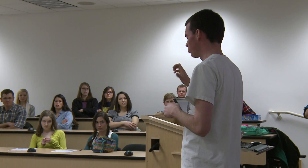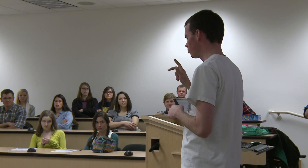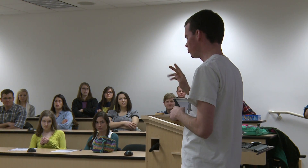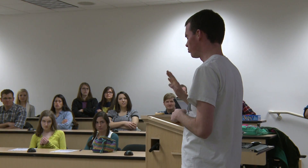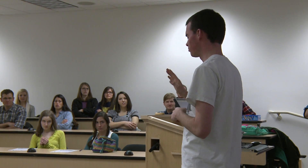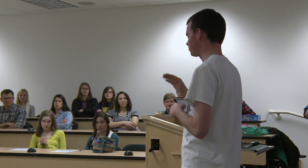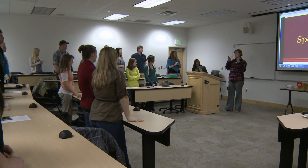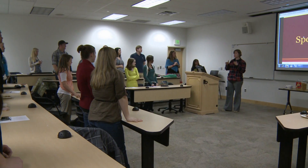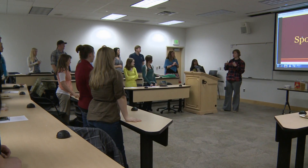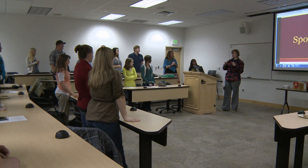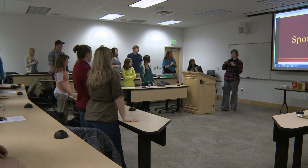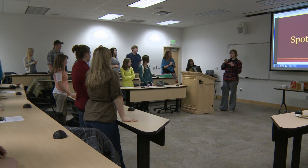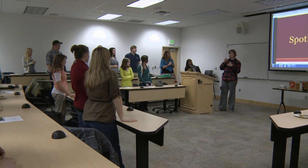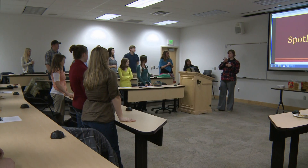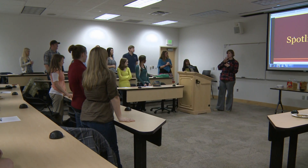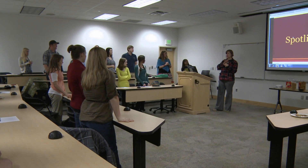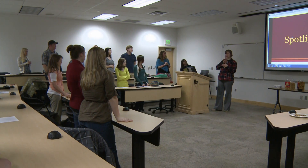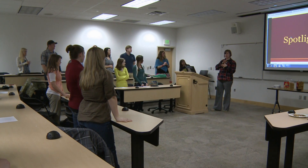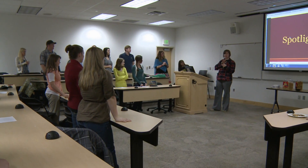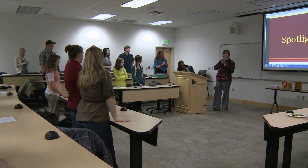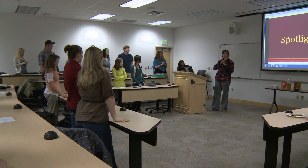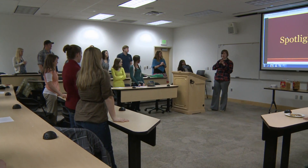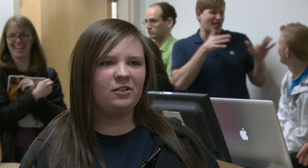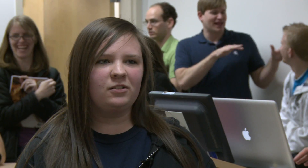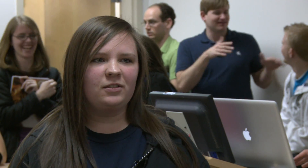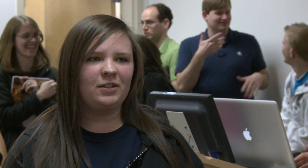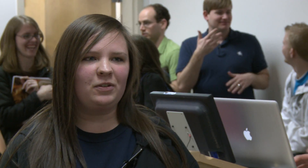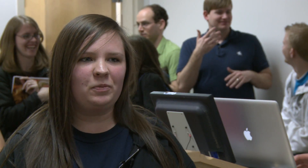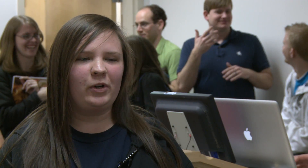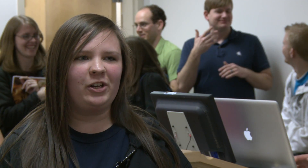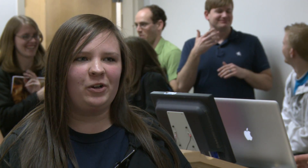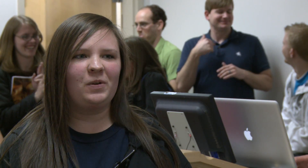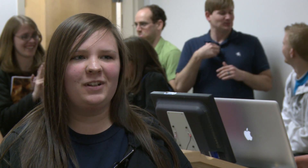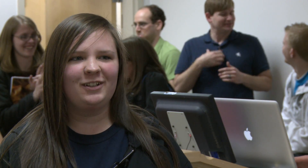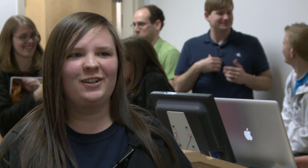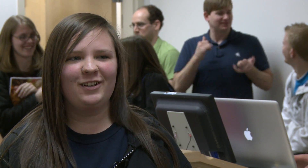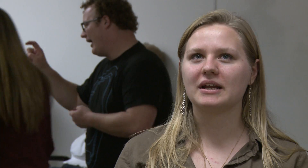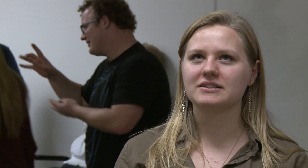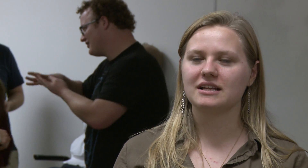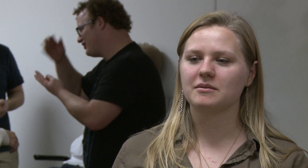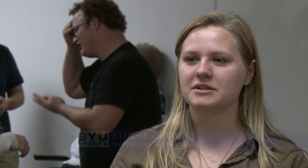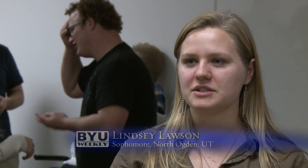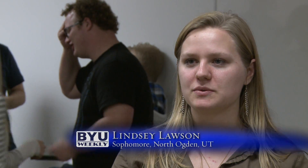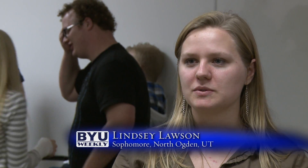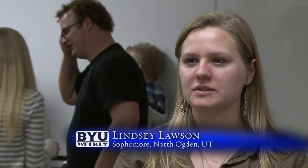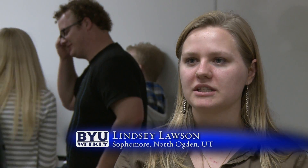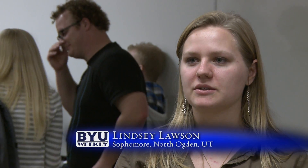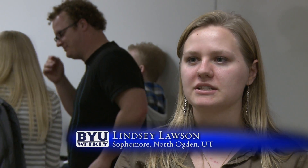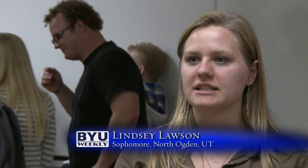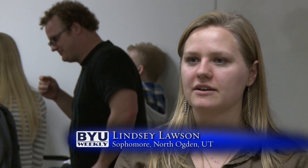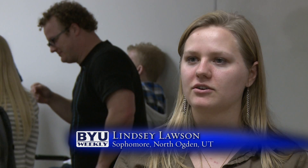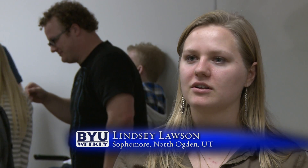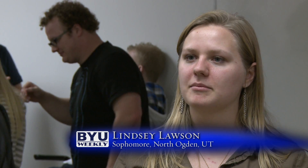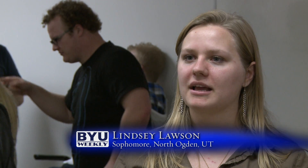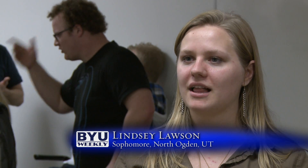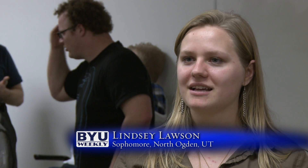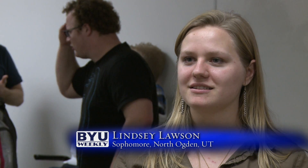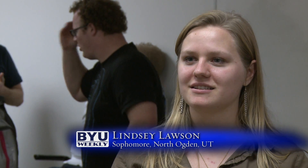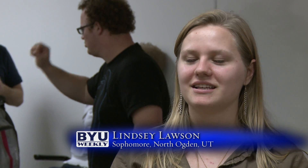8 ASL classes. This is my second semester, so pretty new. When I was in elementary school, there was a deaf girl in my class, and